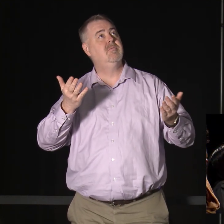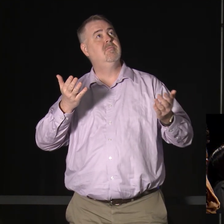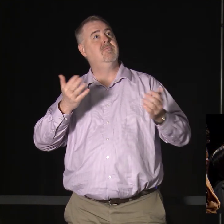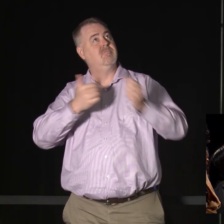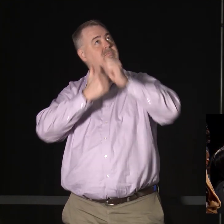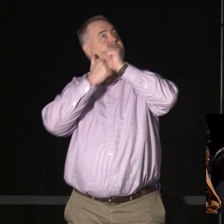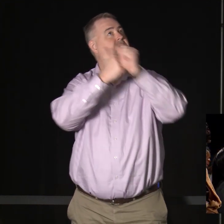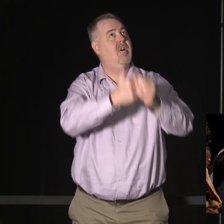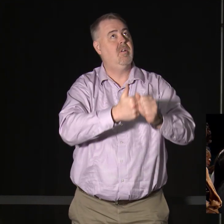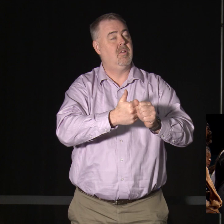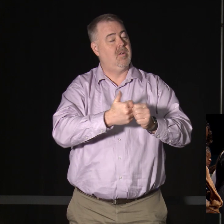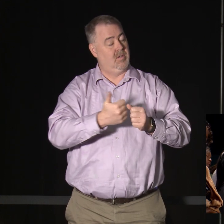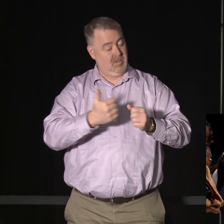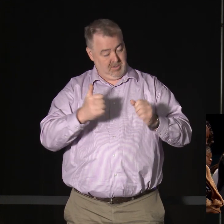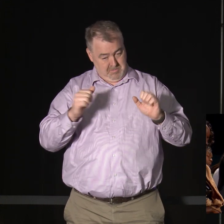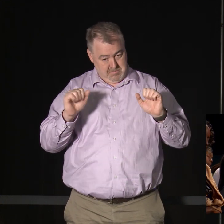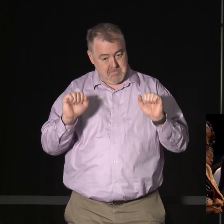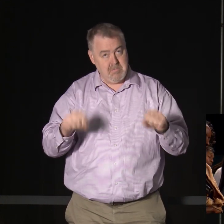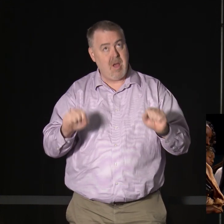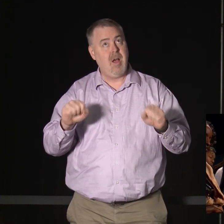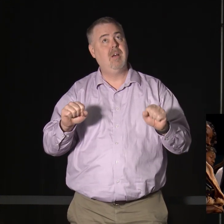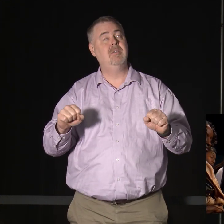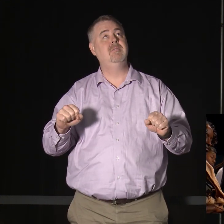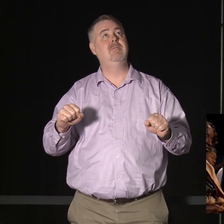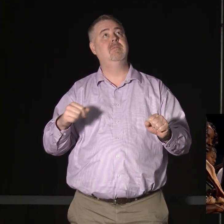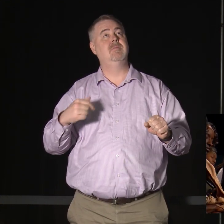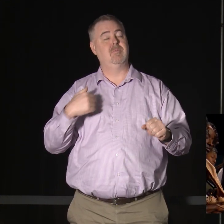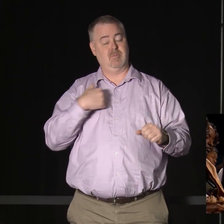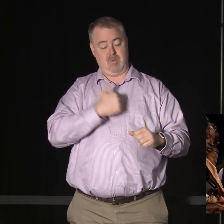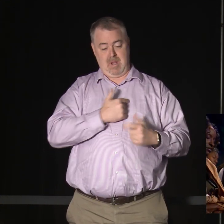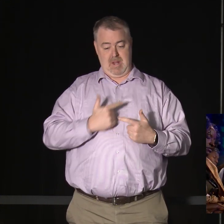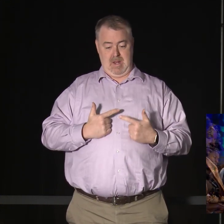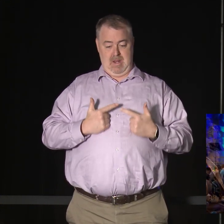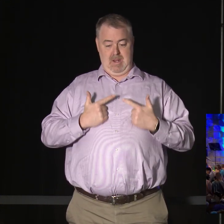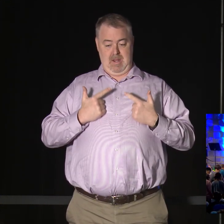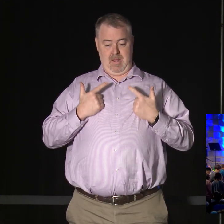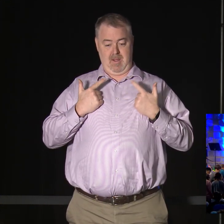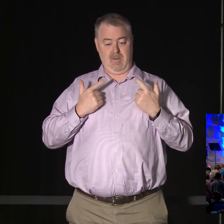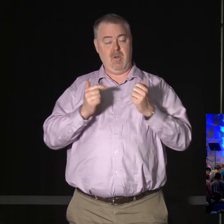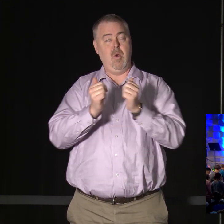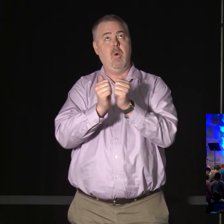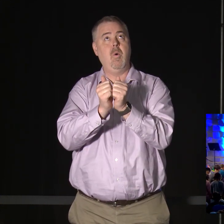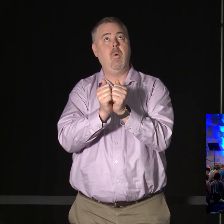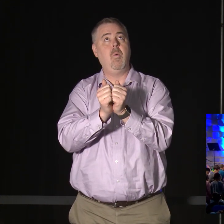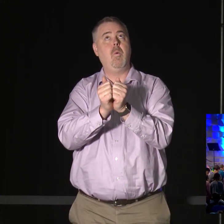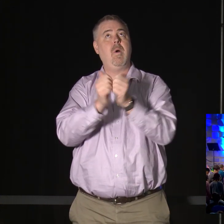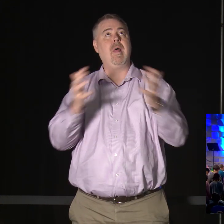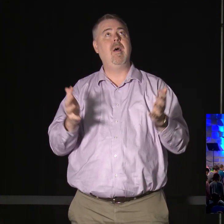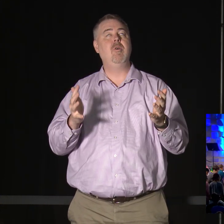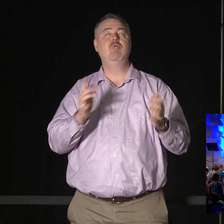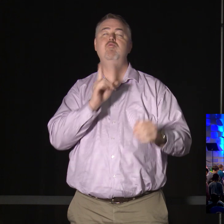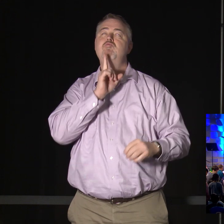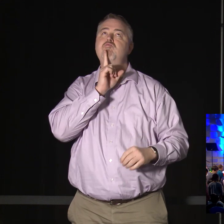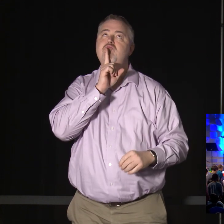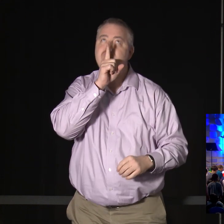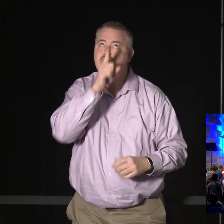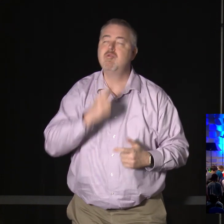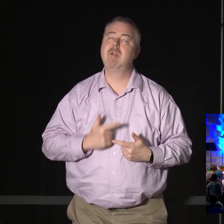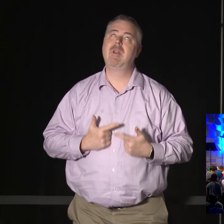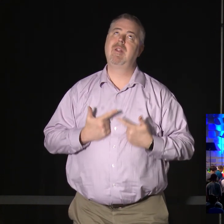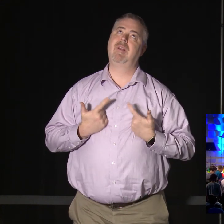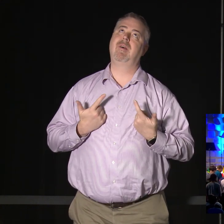it's possible for us to live without having ever really lived.